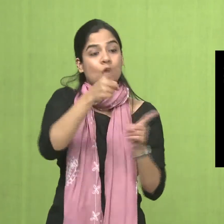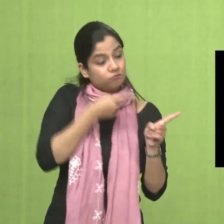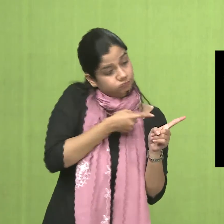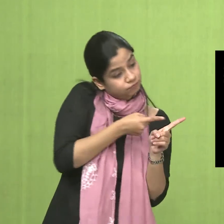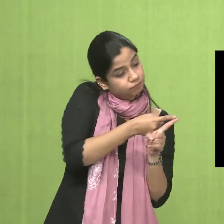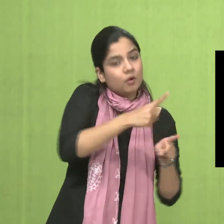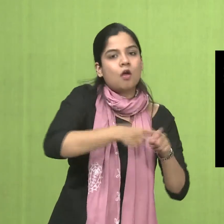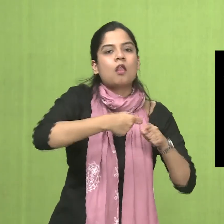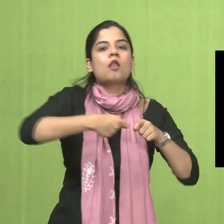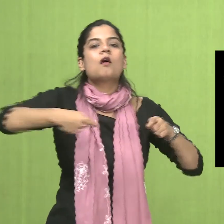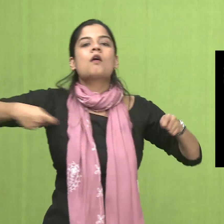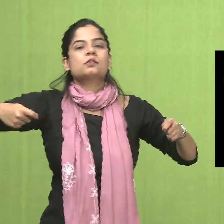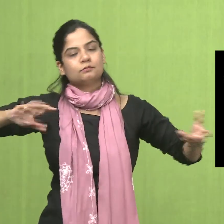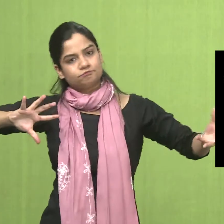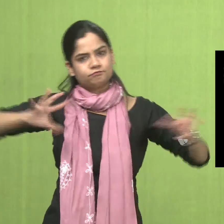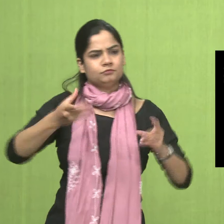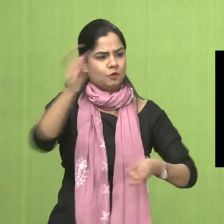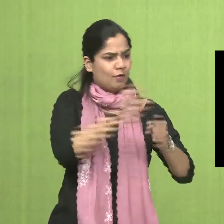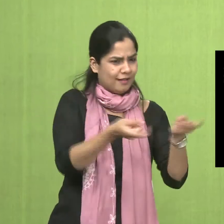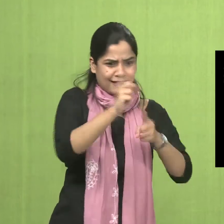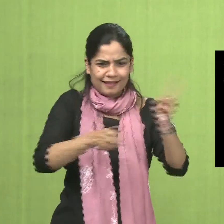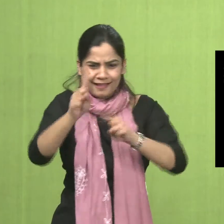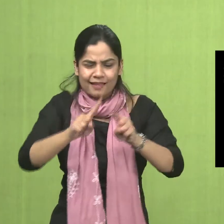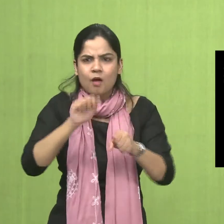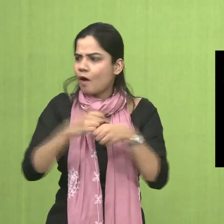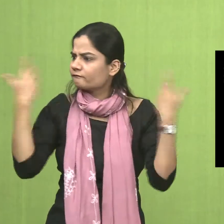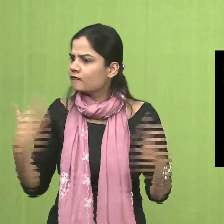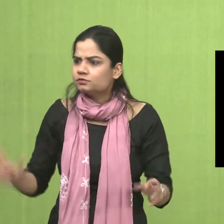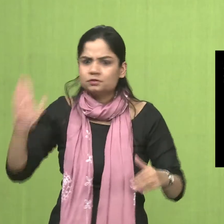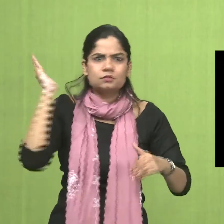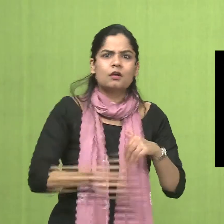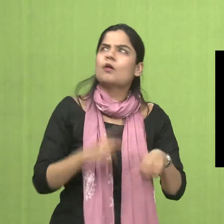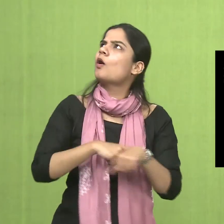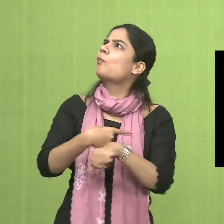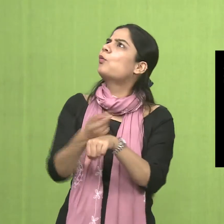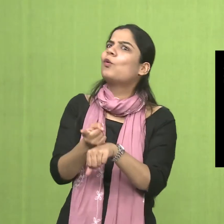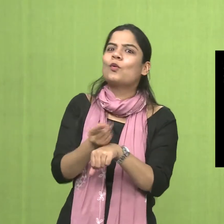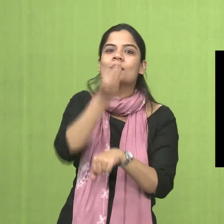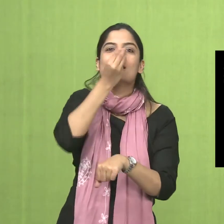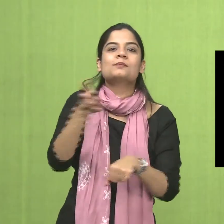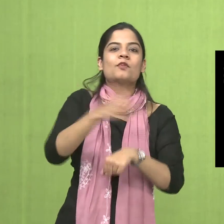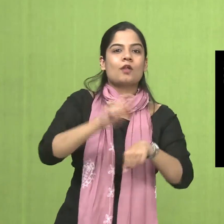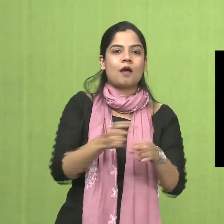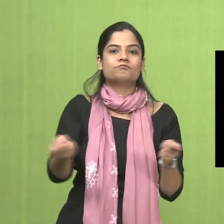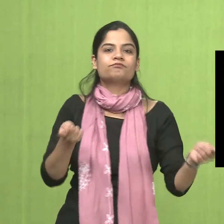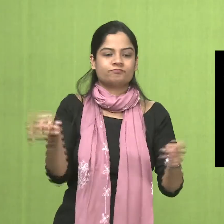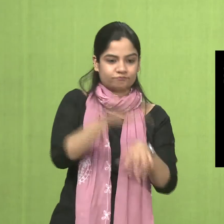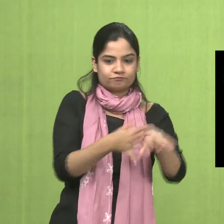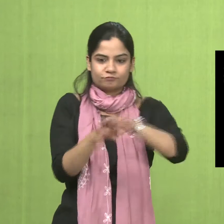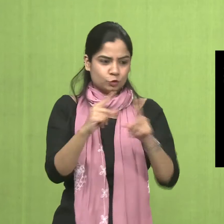That's called dovetailing. Rather than spending one whole hour or one full time for a